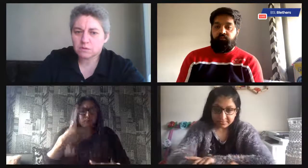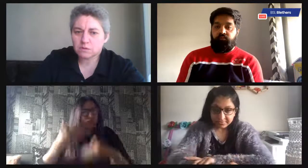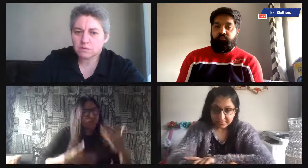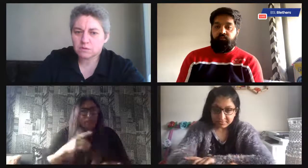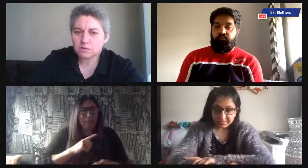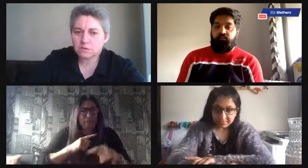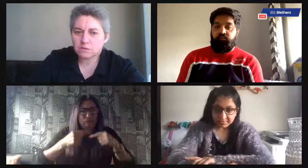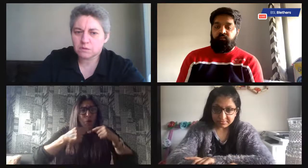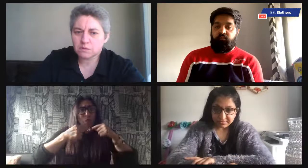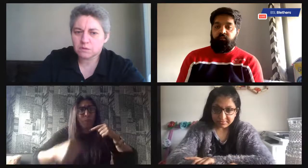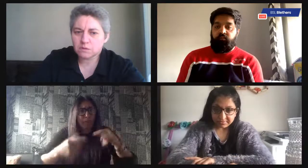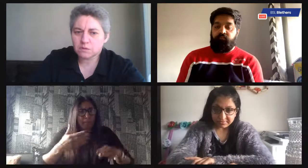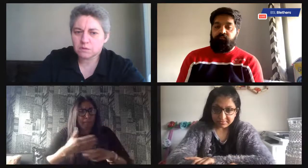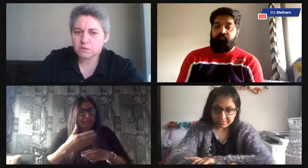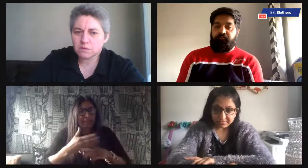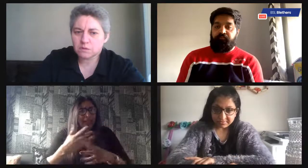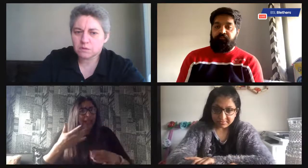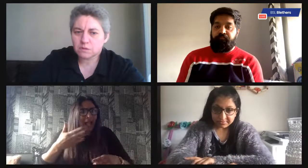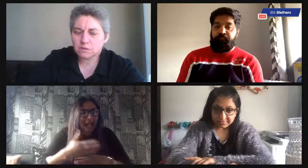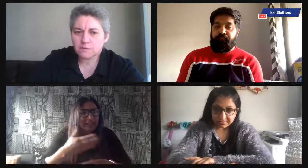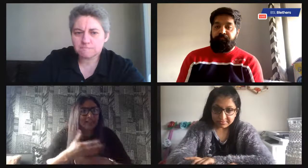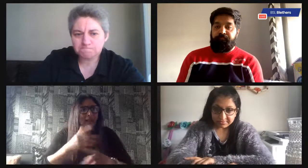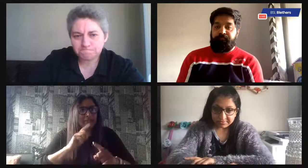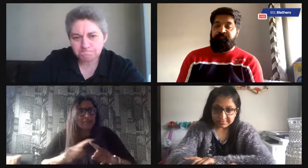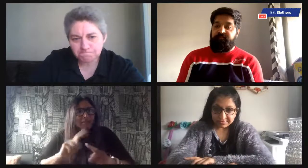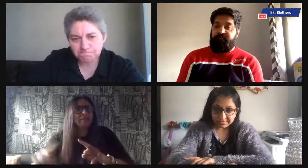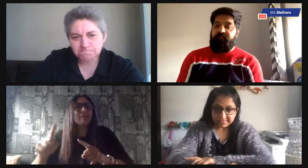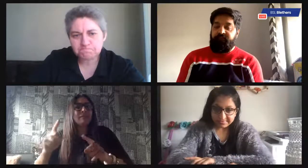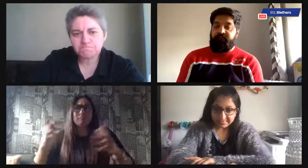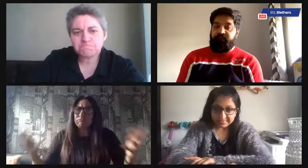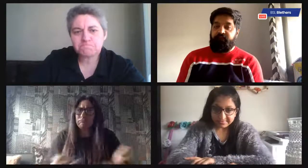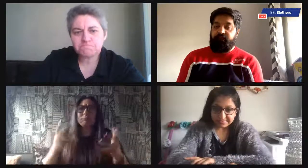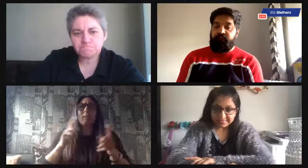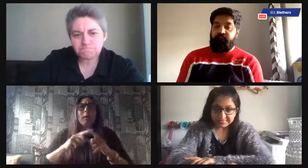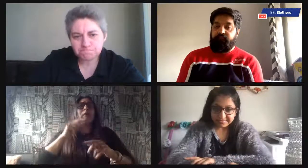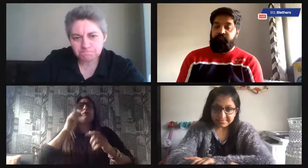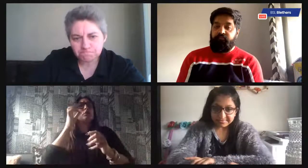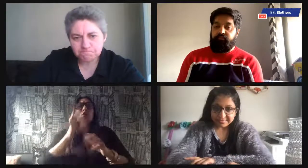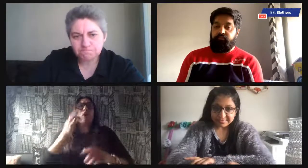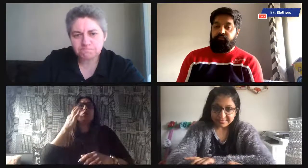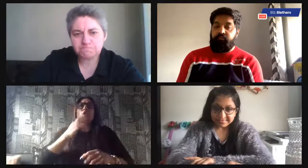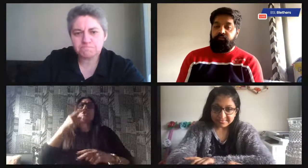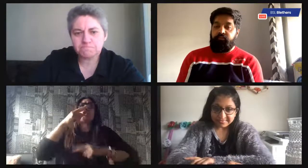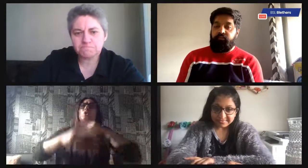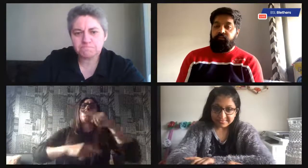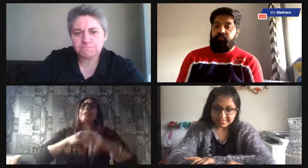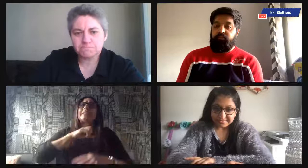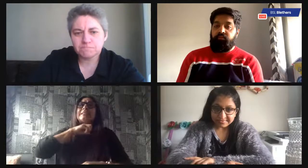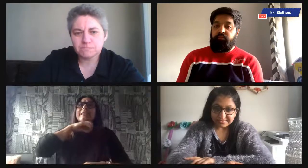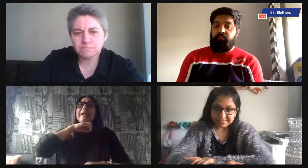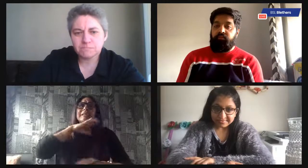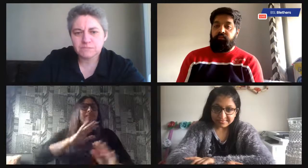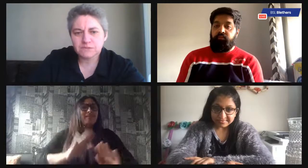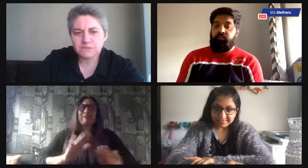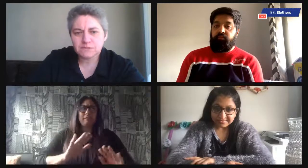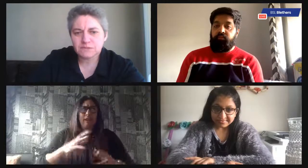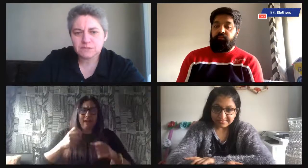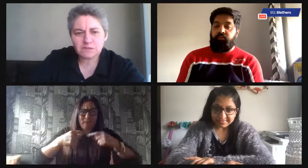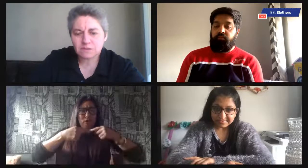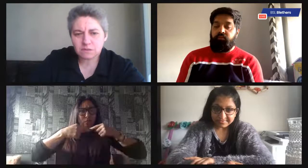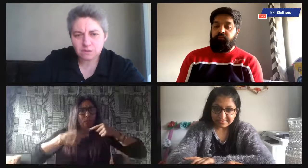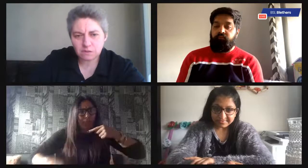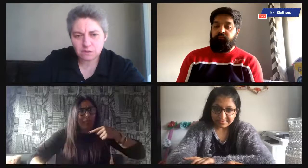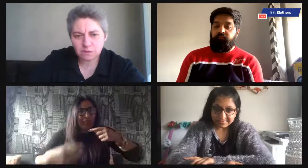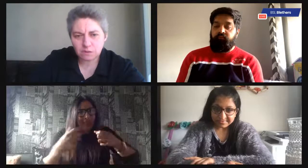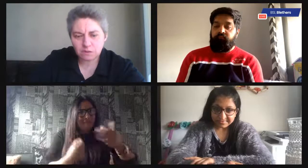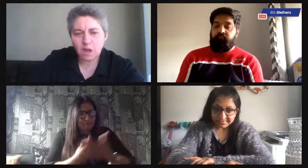impact and the biggest change. And the lockdown, they've continued to come on the activities, and it's not just